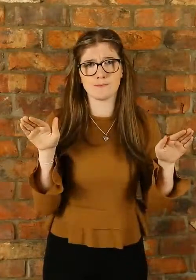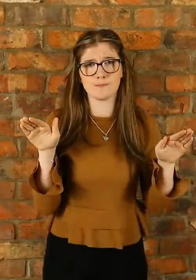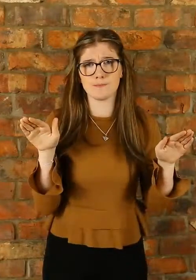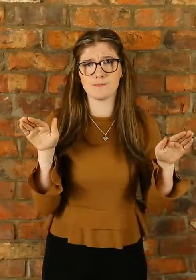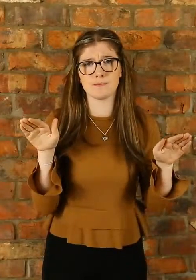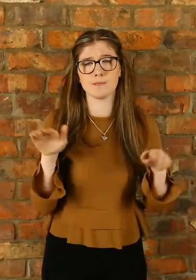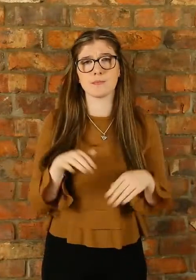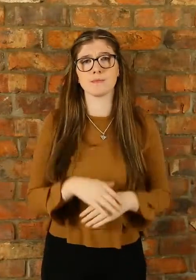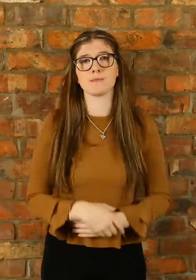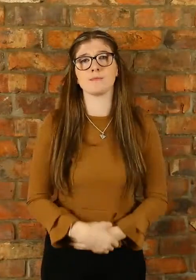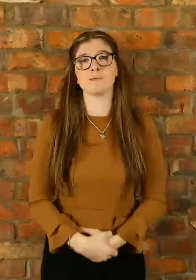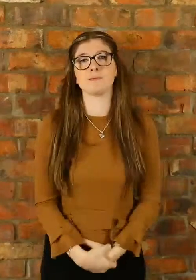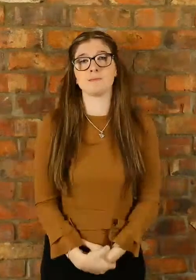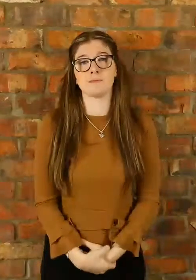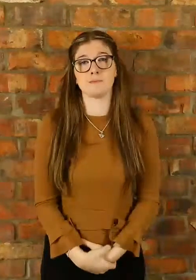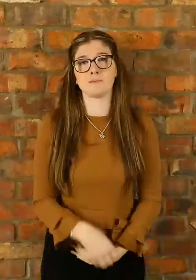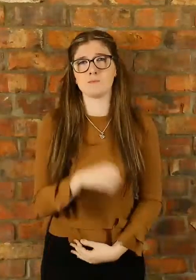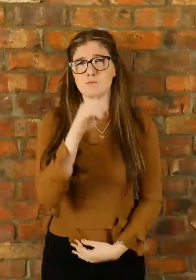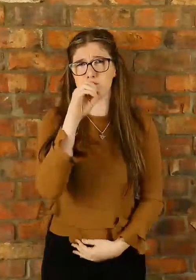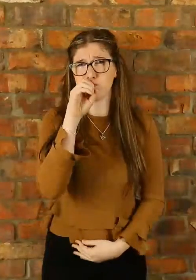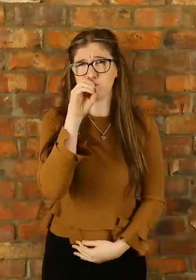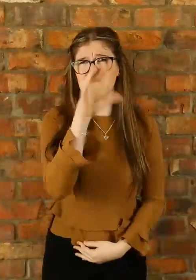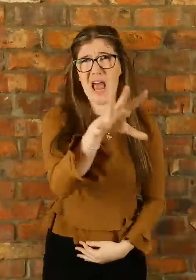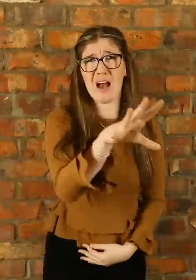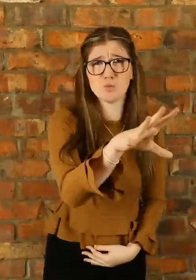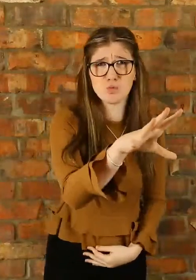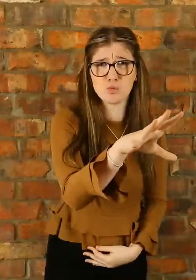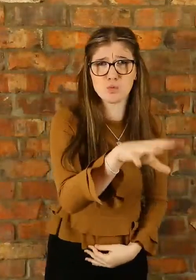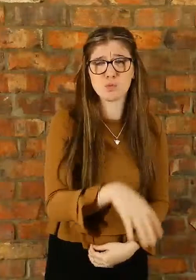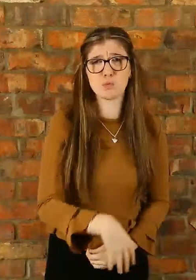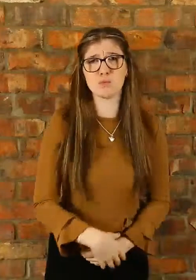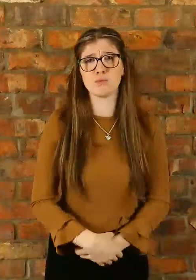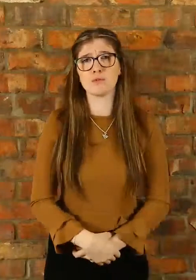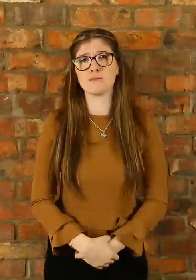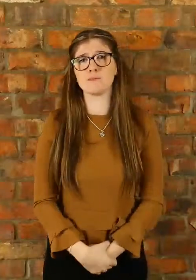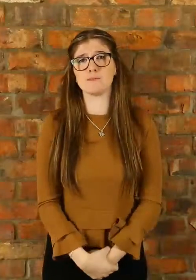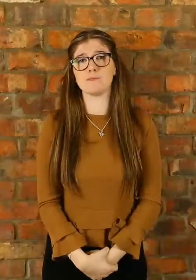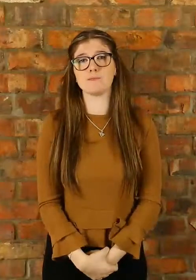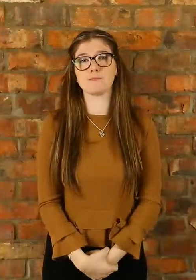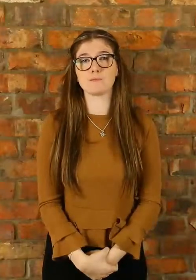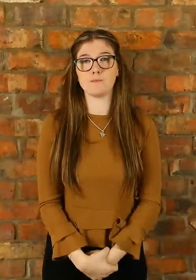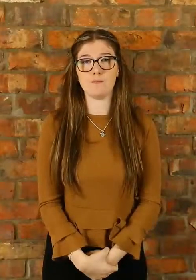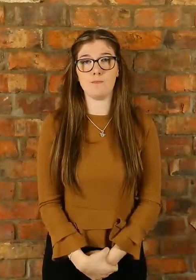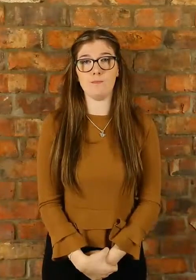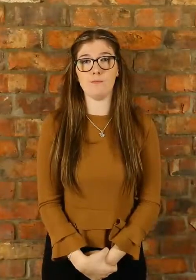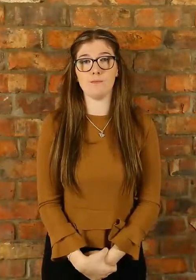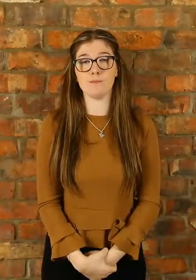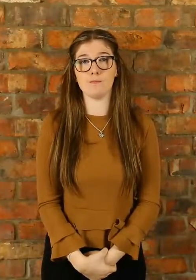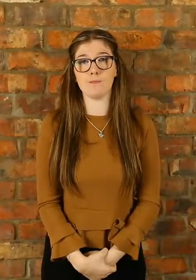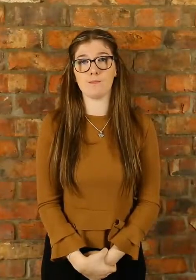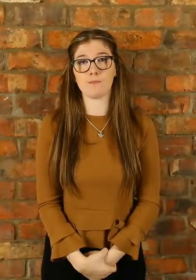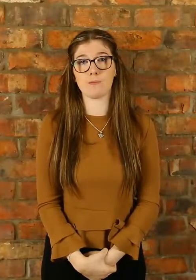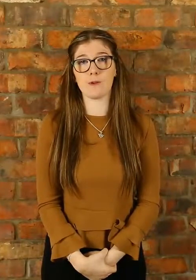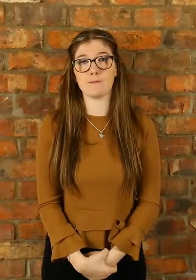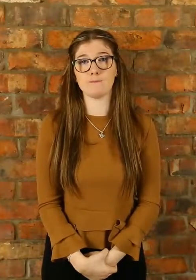Next, we're going to be discussing things not to do when talking to a deaf person. Shouting.